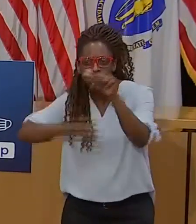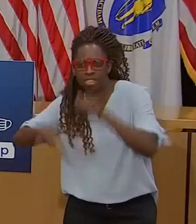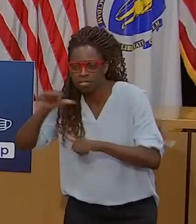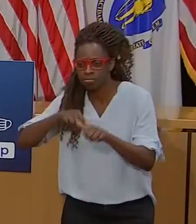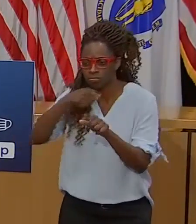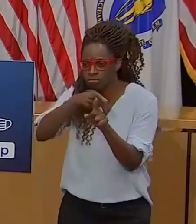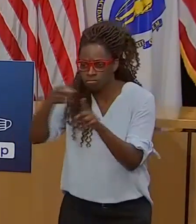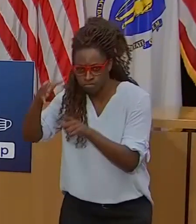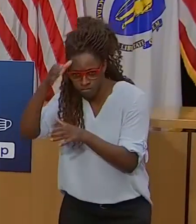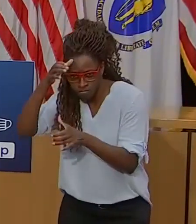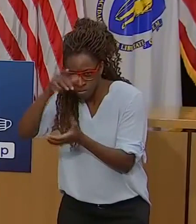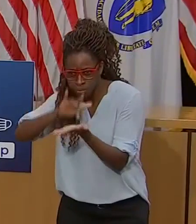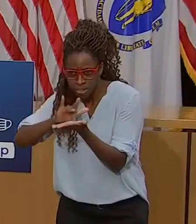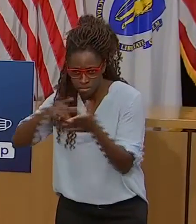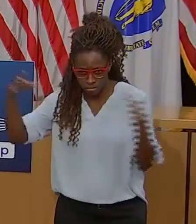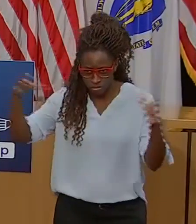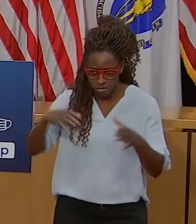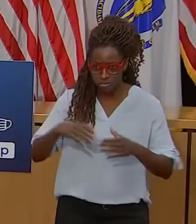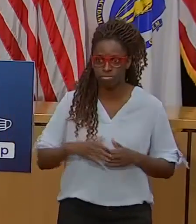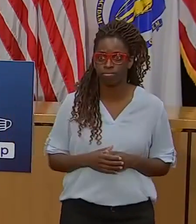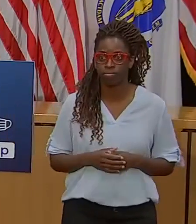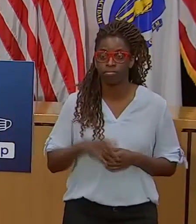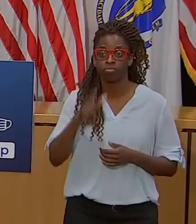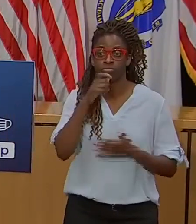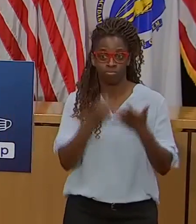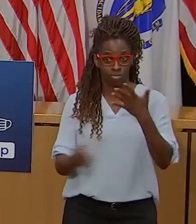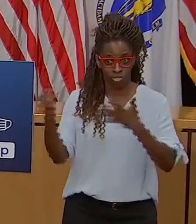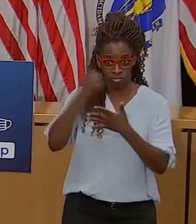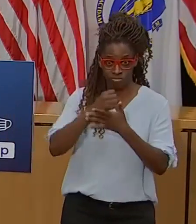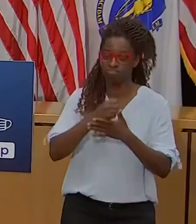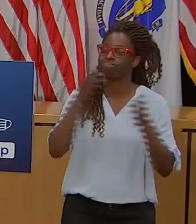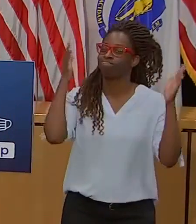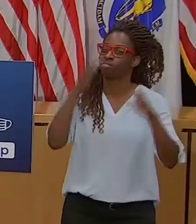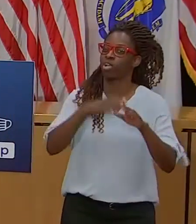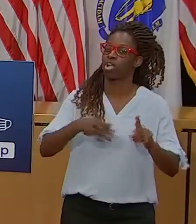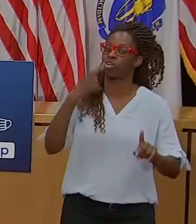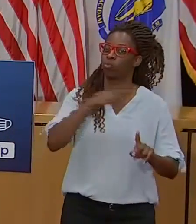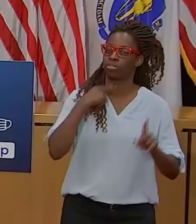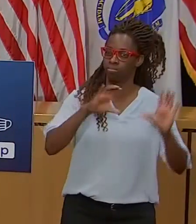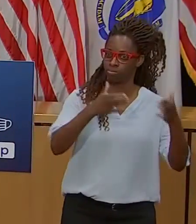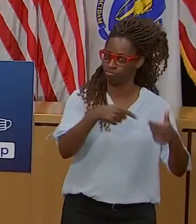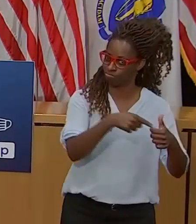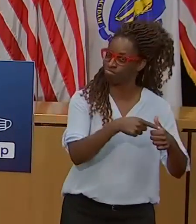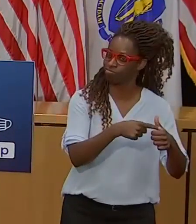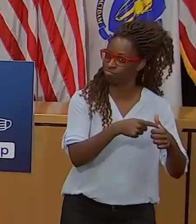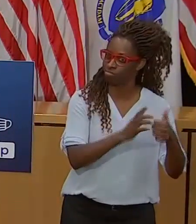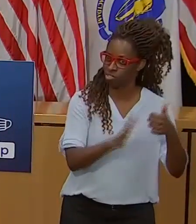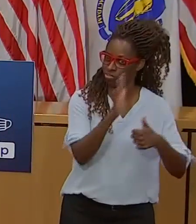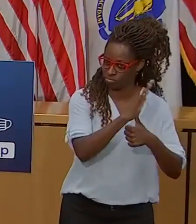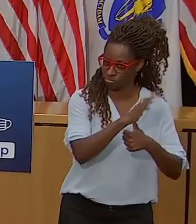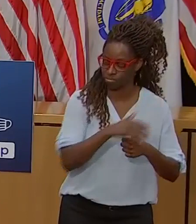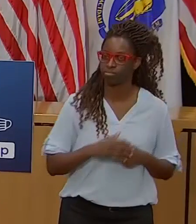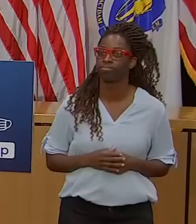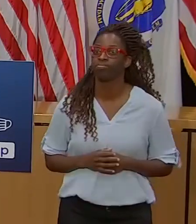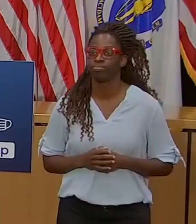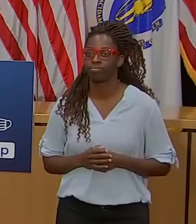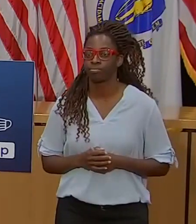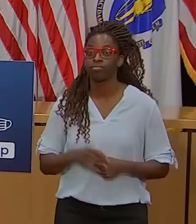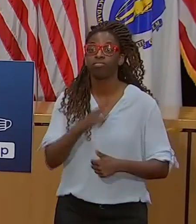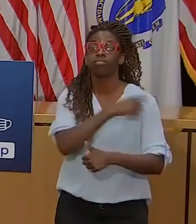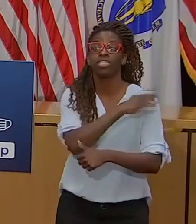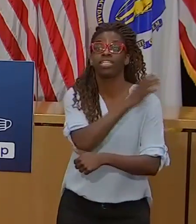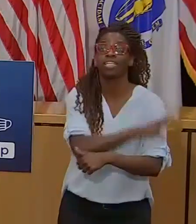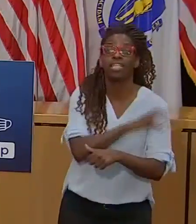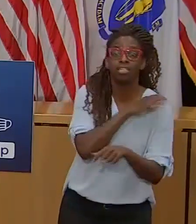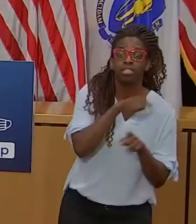starting with our highest risk and highest need individuals. Phase one, in order of priority, is clinical and non-clinical